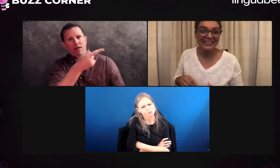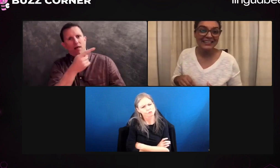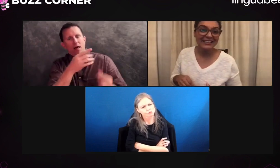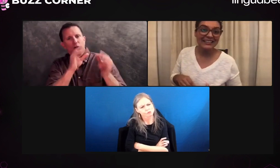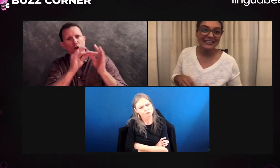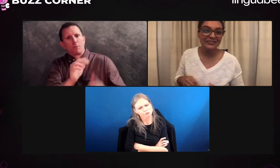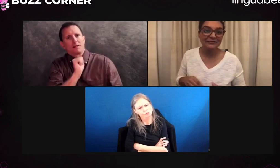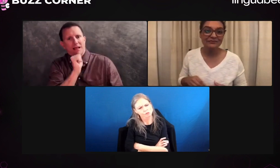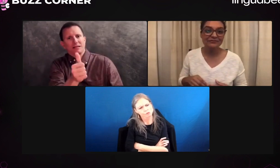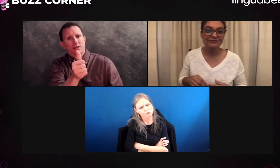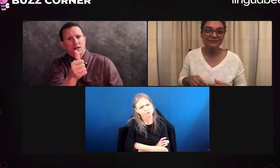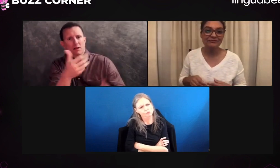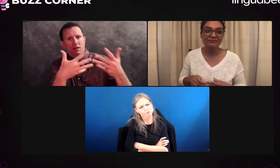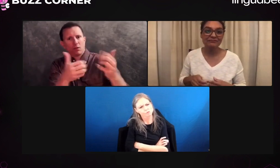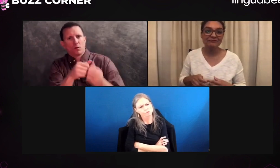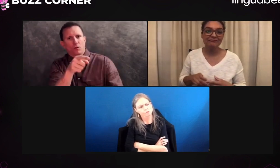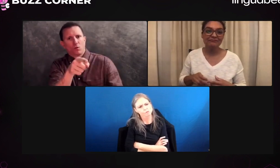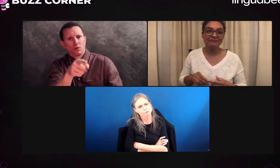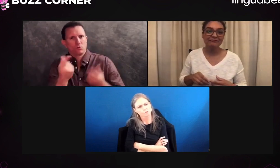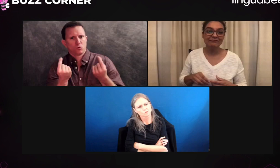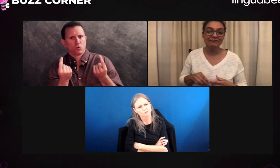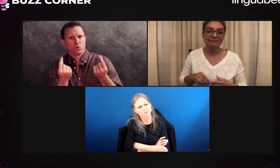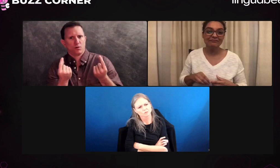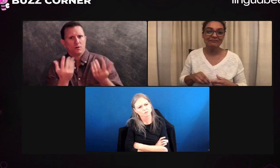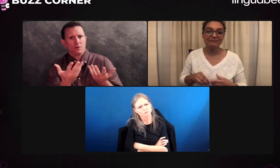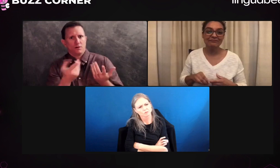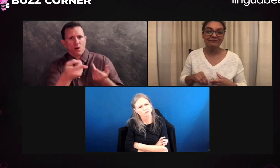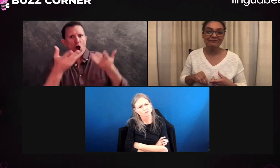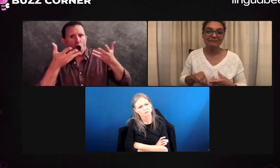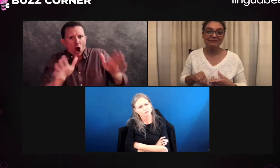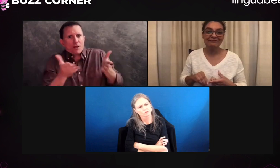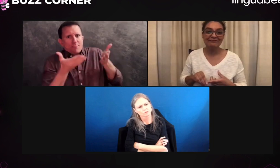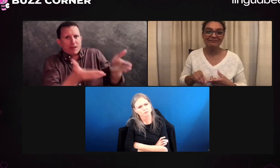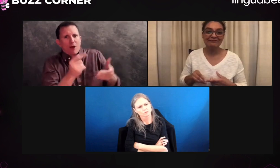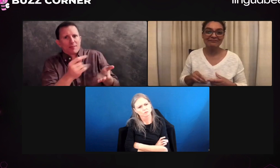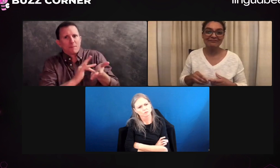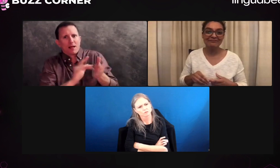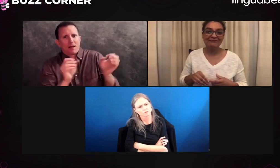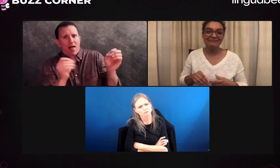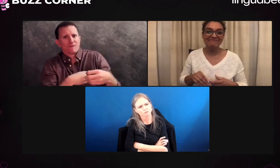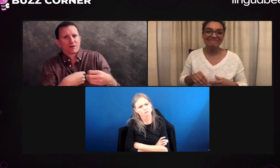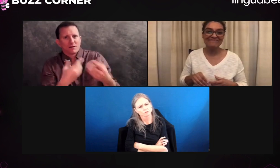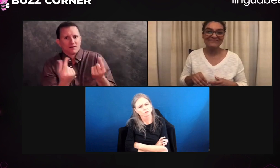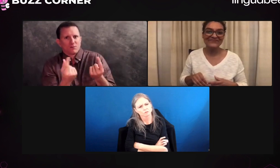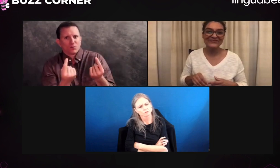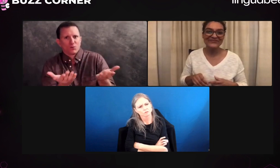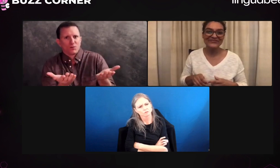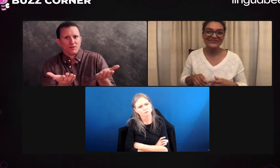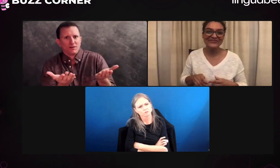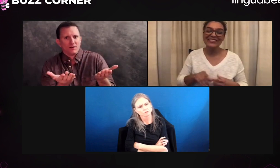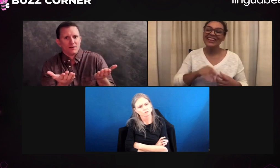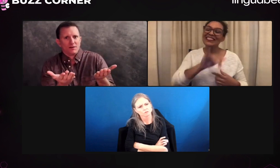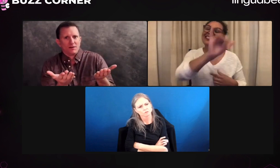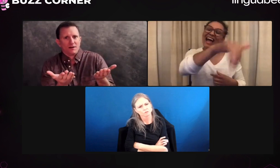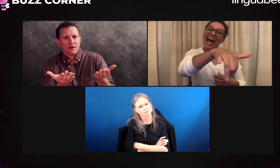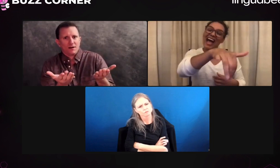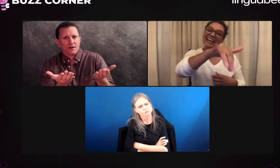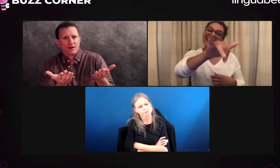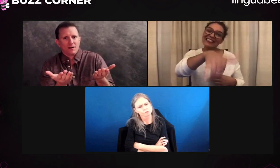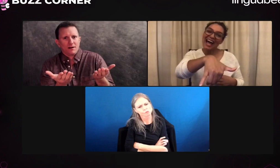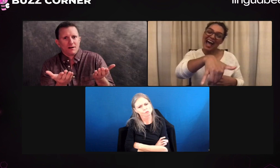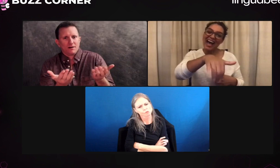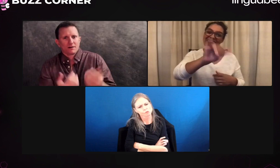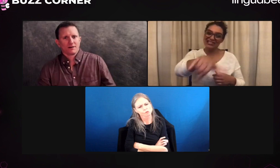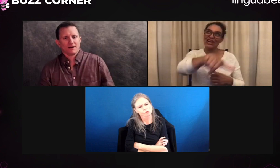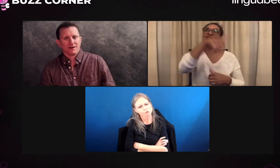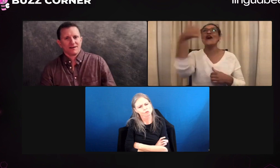need. But Andrea, I wonder, when the interpreter doesn't engage with you to do that check beforehand, what do you do